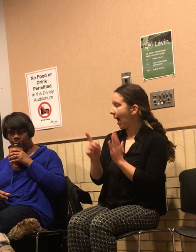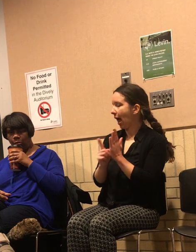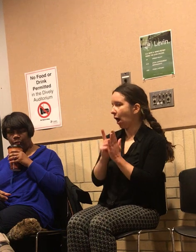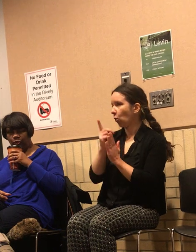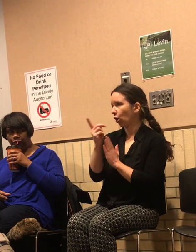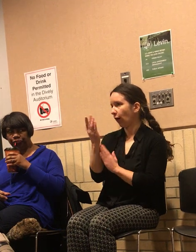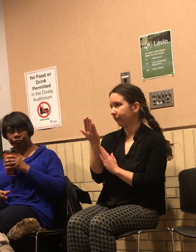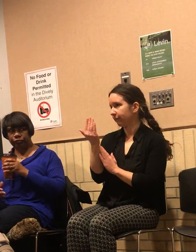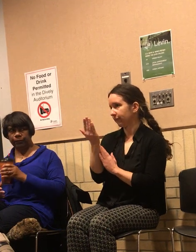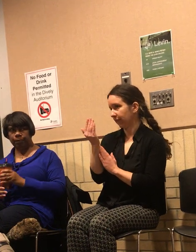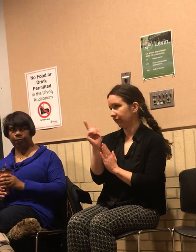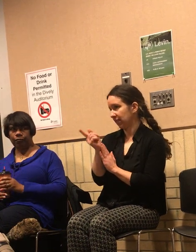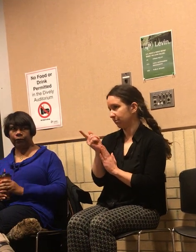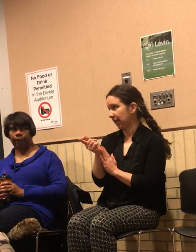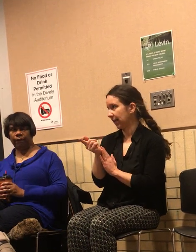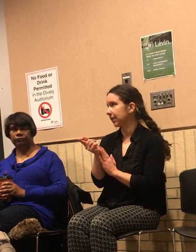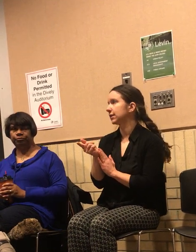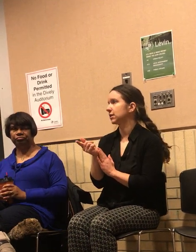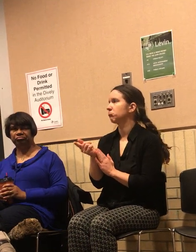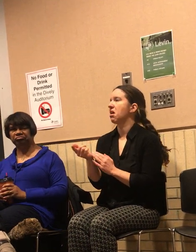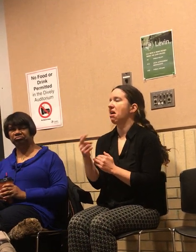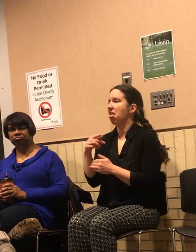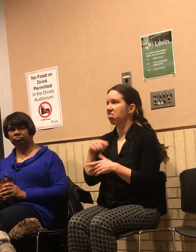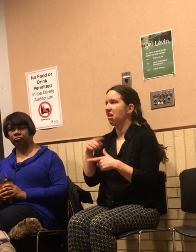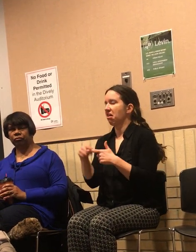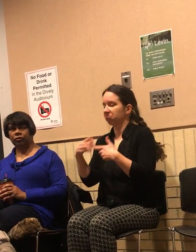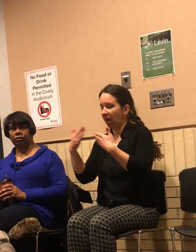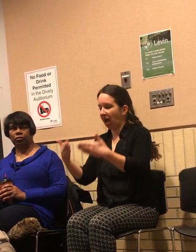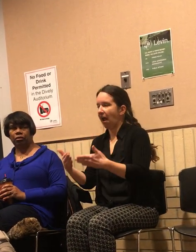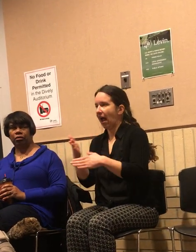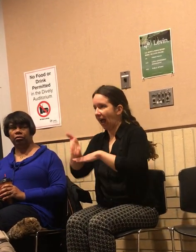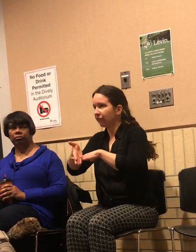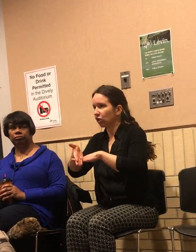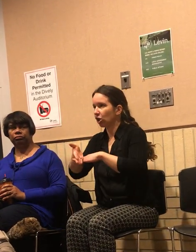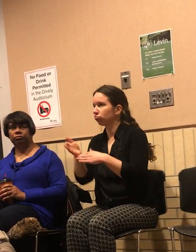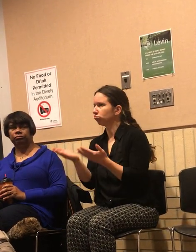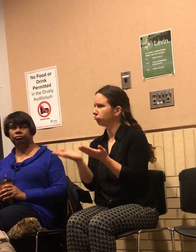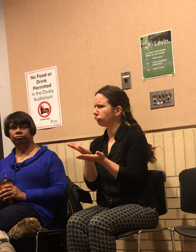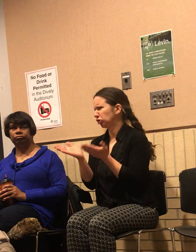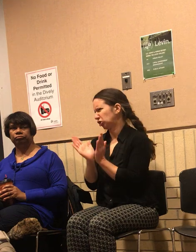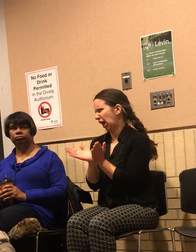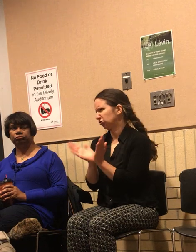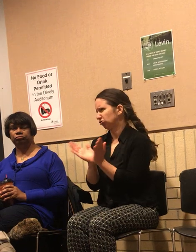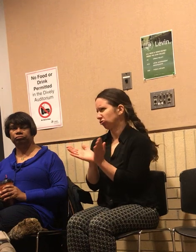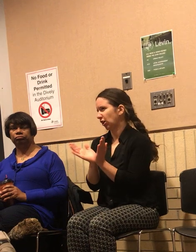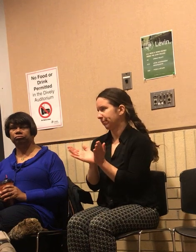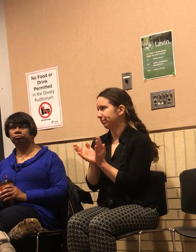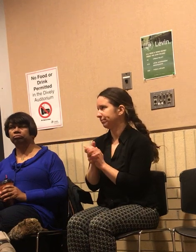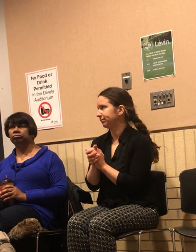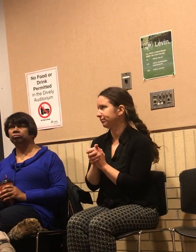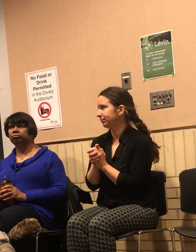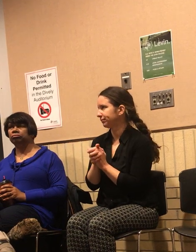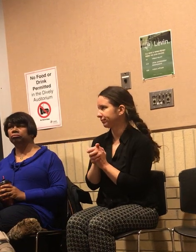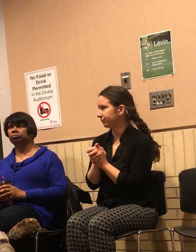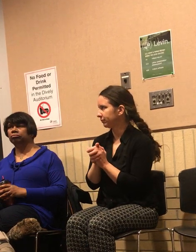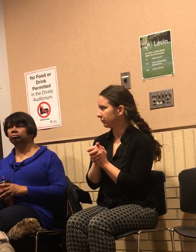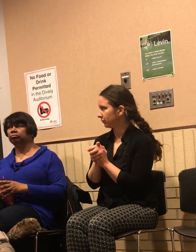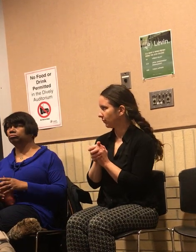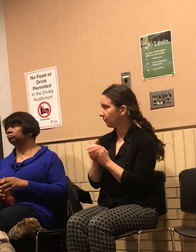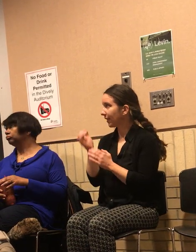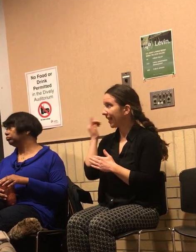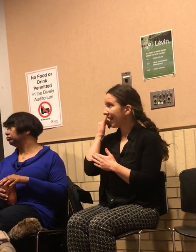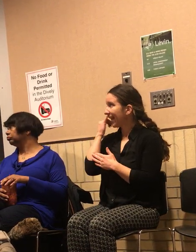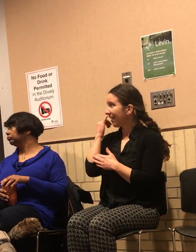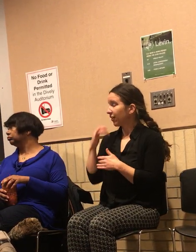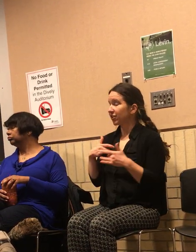and stuff afterwards. City council meetings, it depends on if there's anything exciting going on in your city